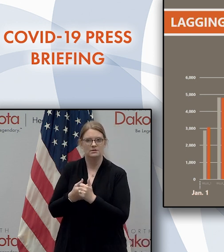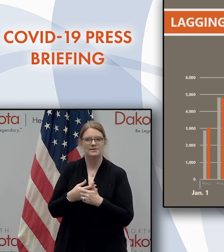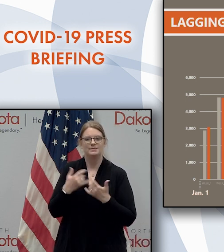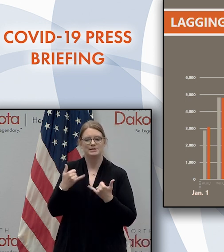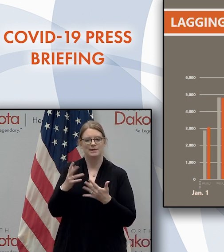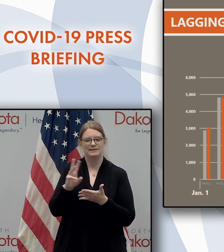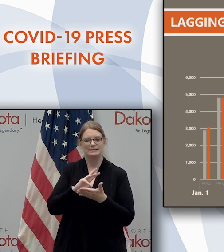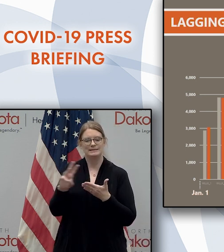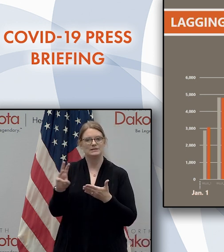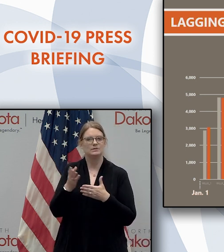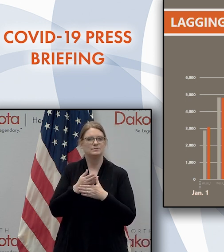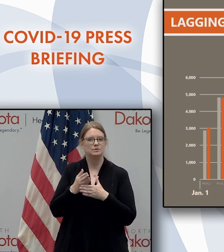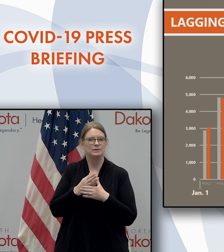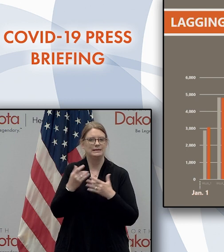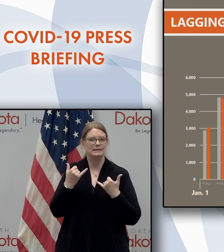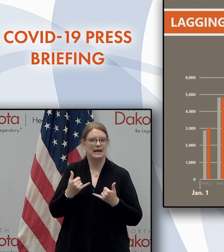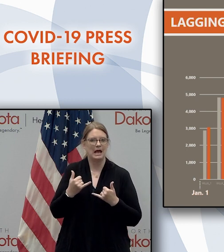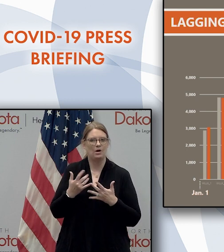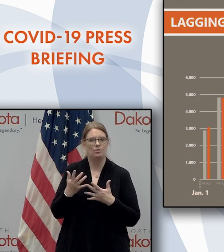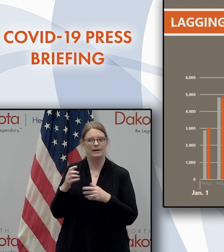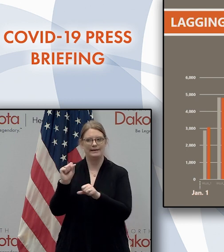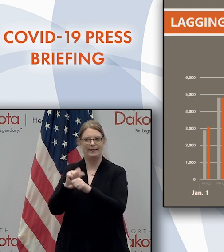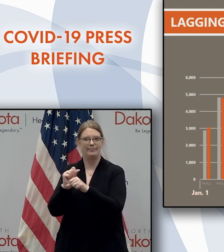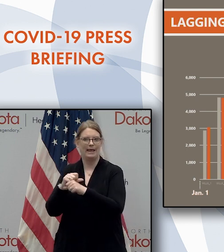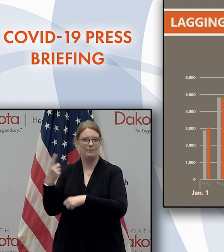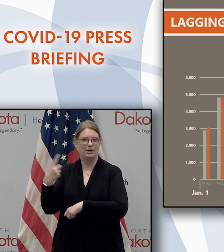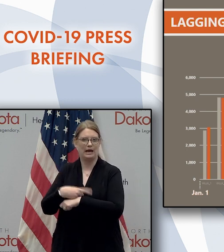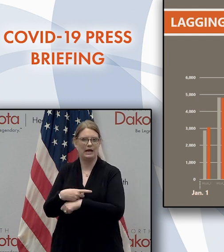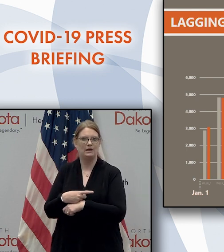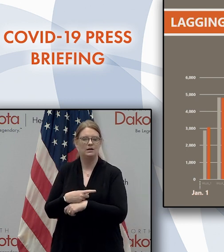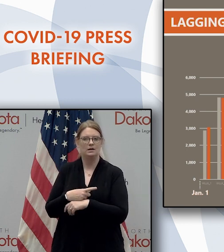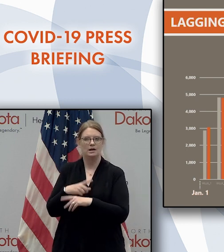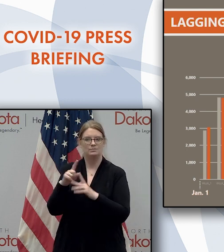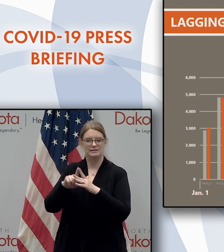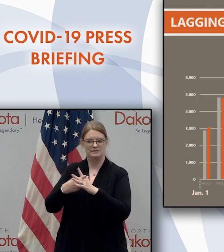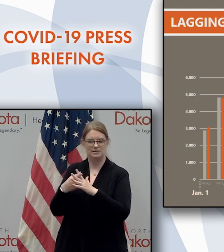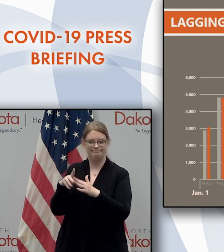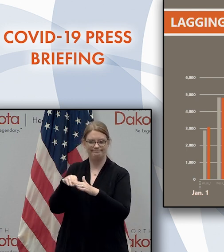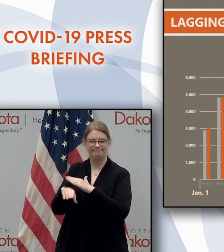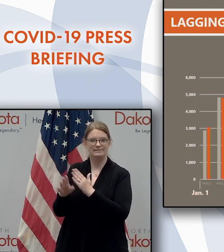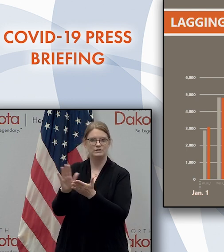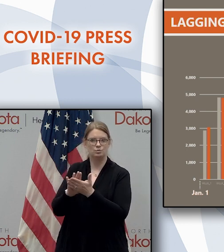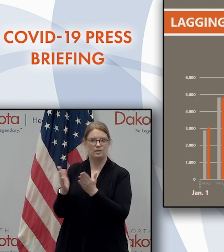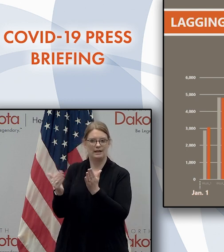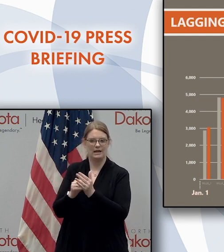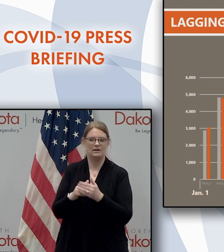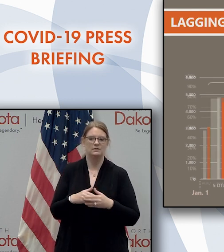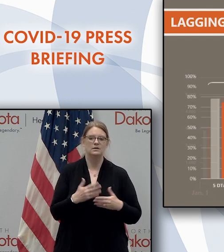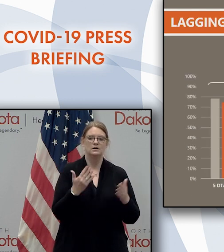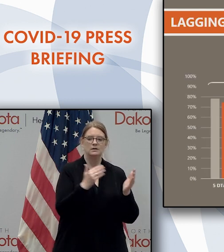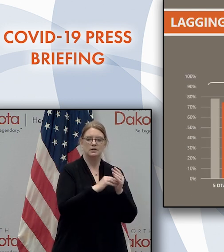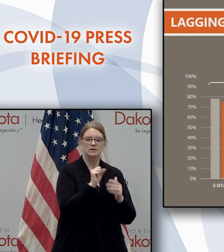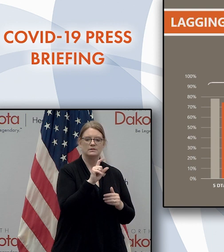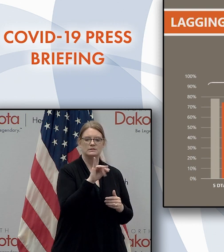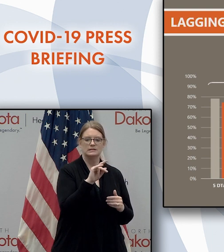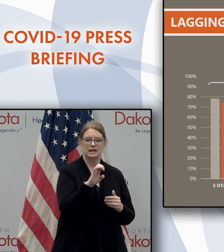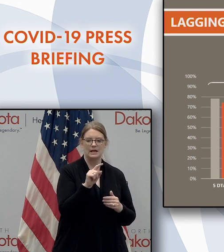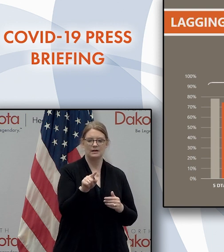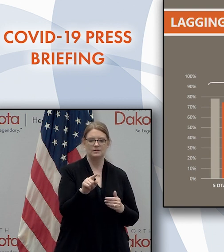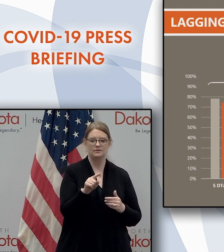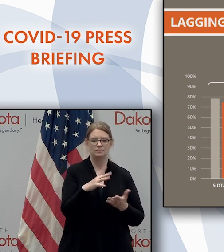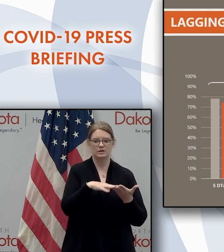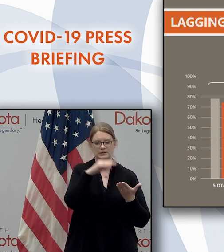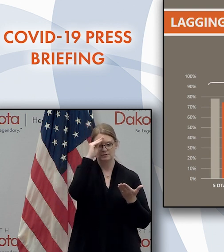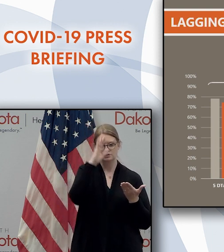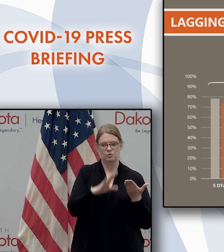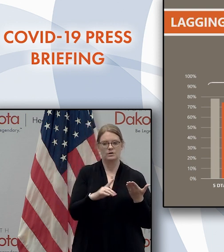6 weeks between now and when sort of Labor Day gets around and it's time to head back into school. Another slide on this shows coverage rates for